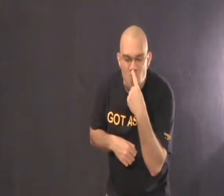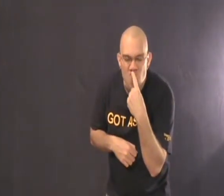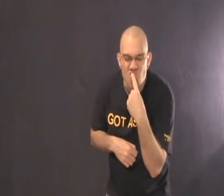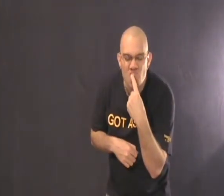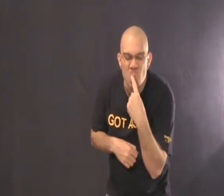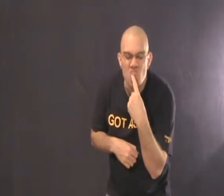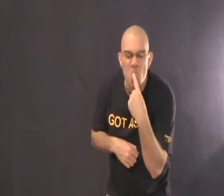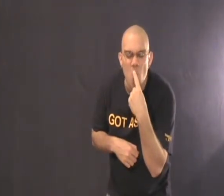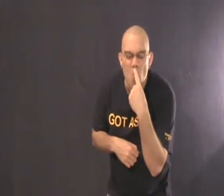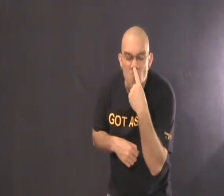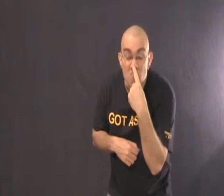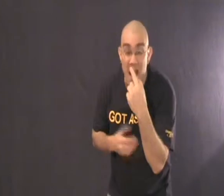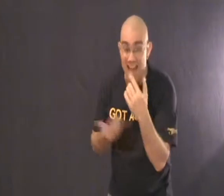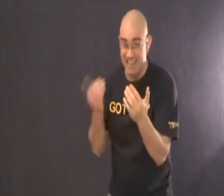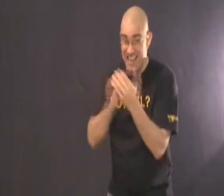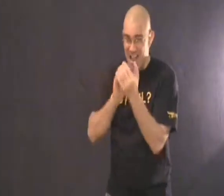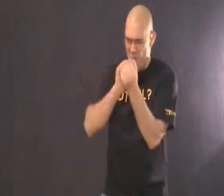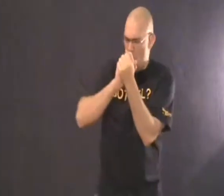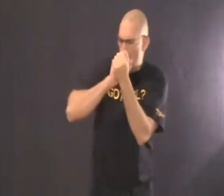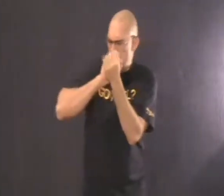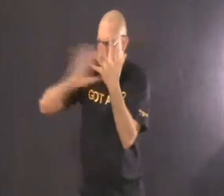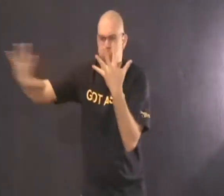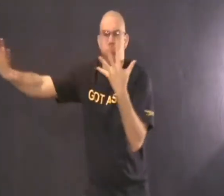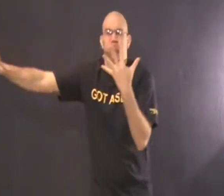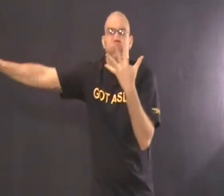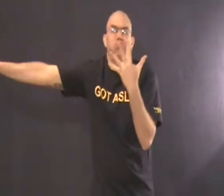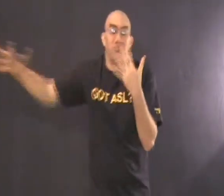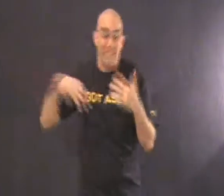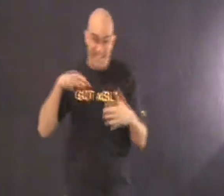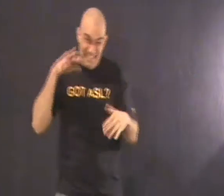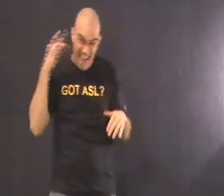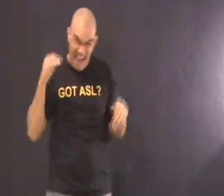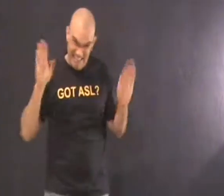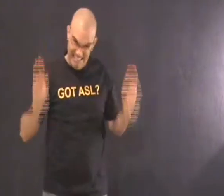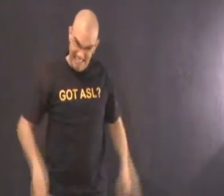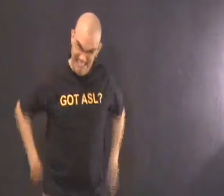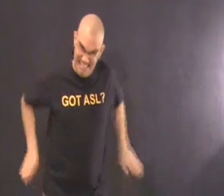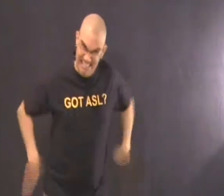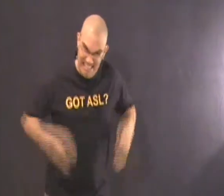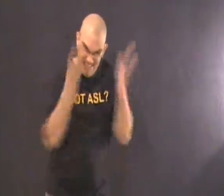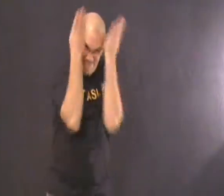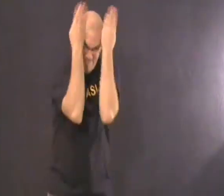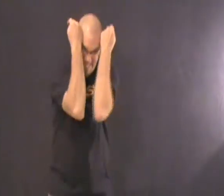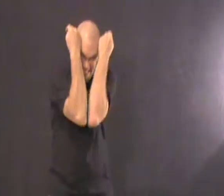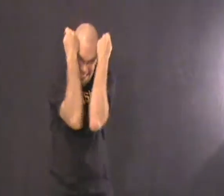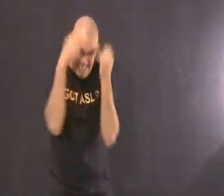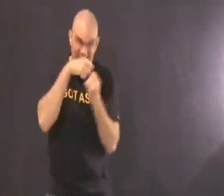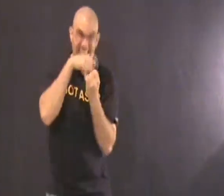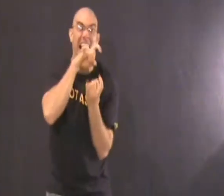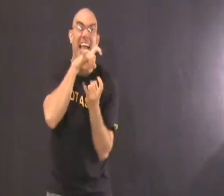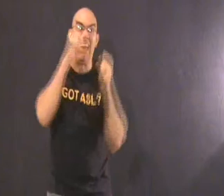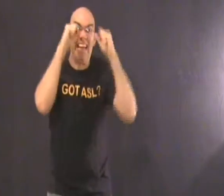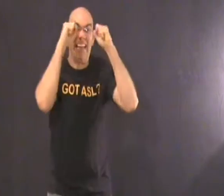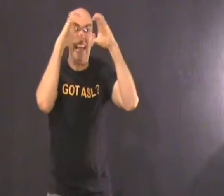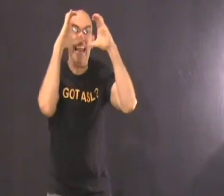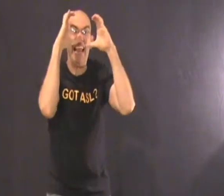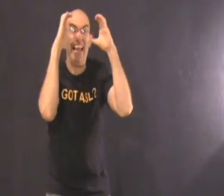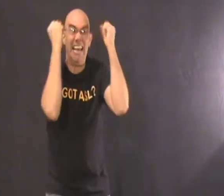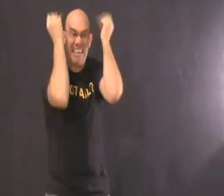no! And he sniffs that blade of grass, and that gray blur comes flying. My cat's ears